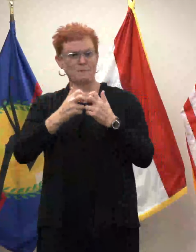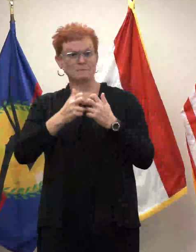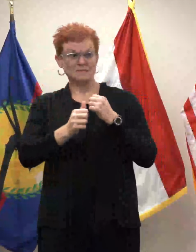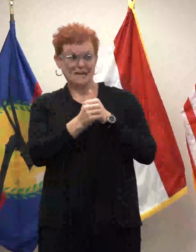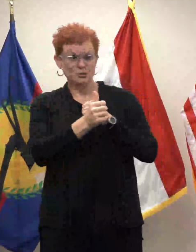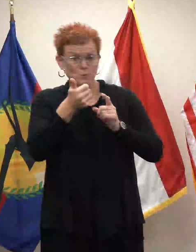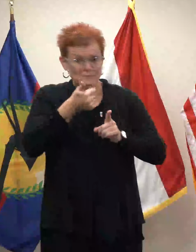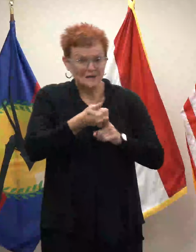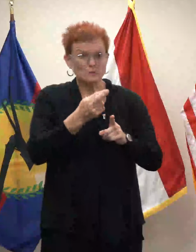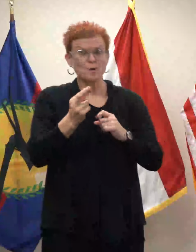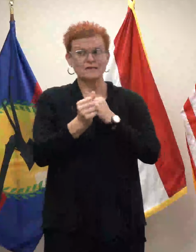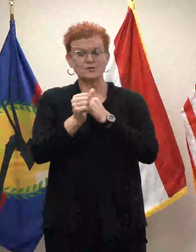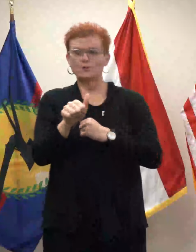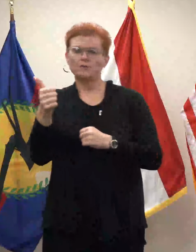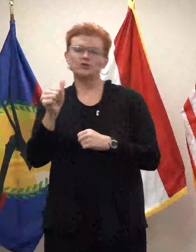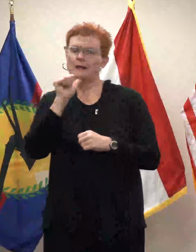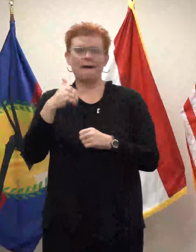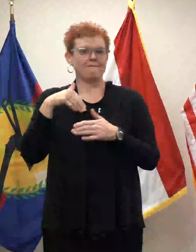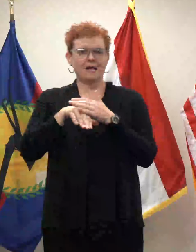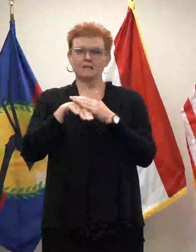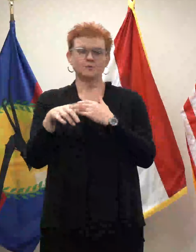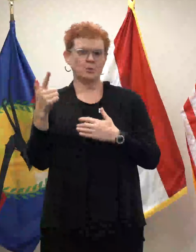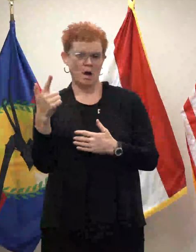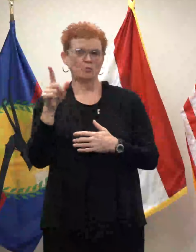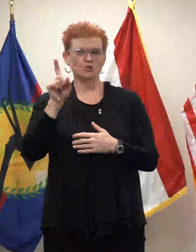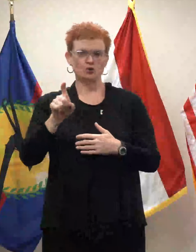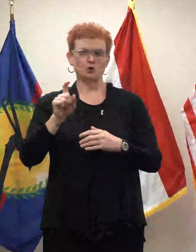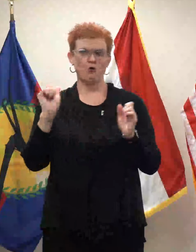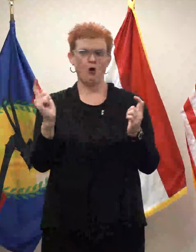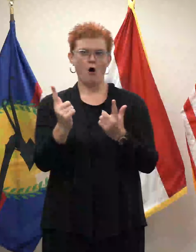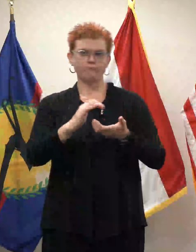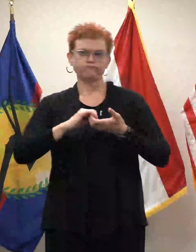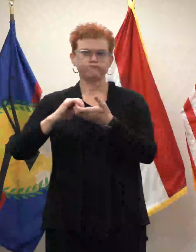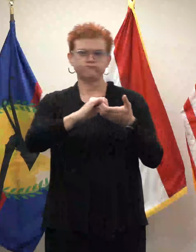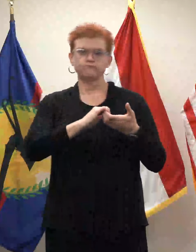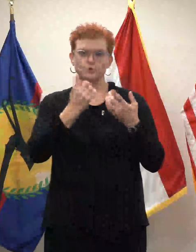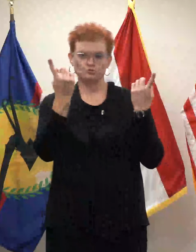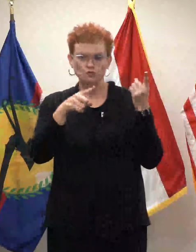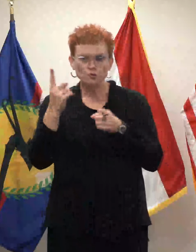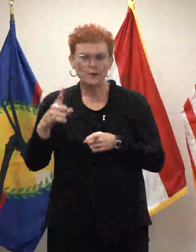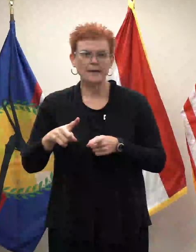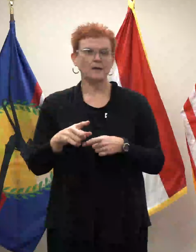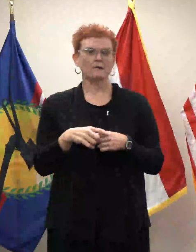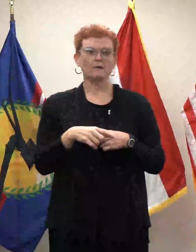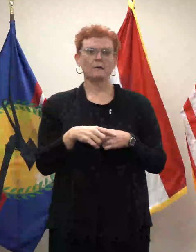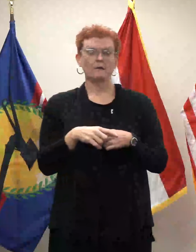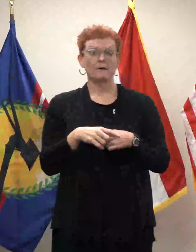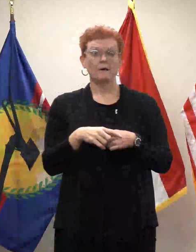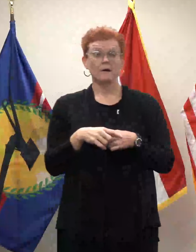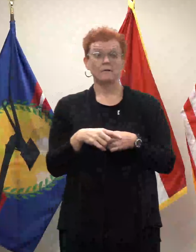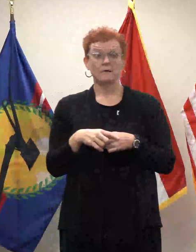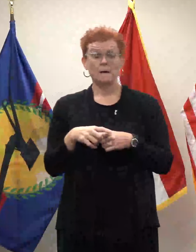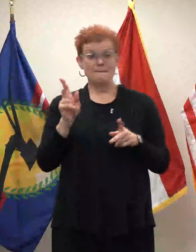others, should not have access to guns, and we should all work to stop that. That's something we can all agree on. Law-abiding citizens should be able to keep